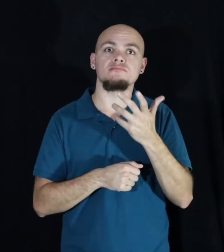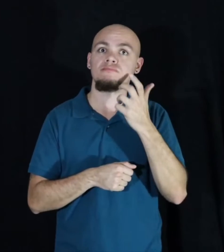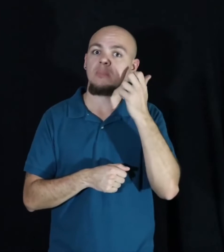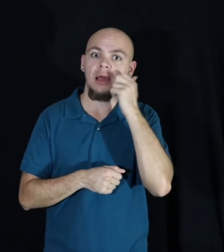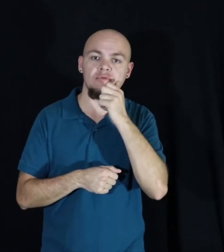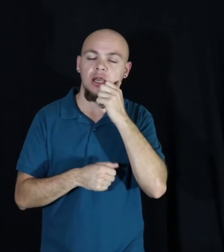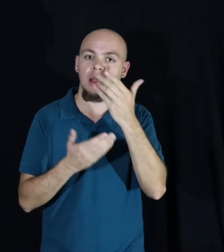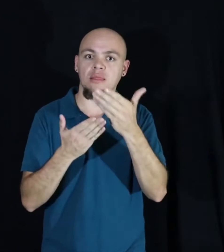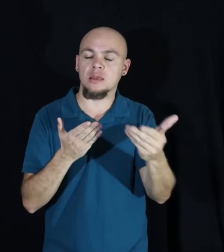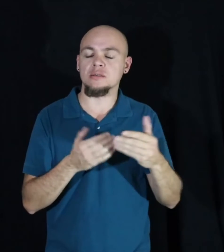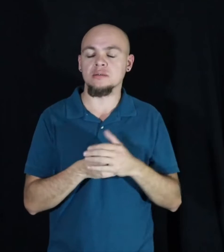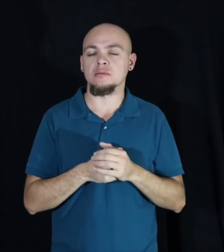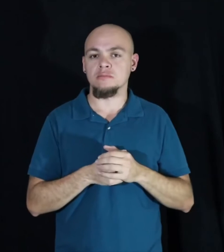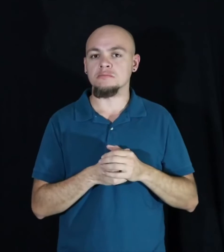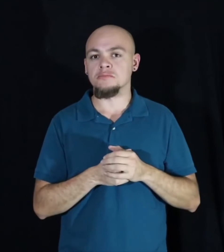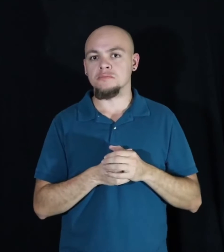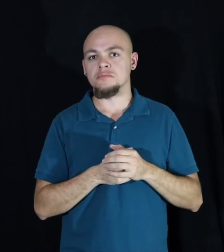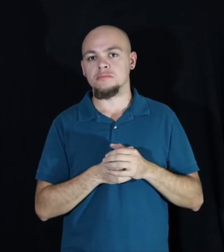thing, and